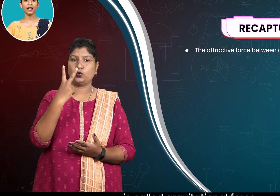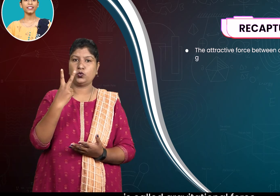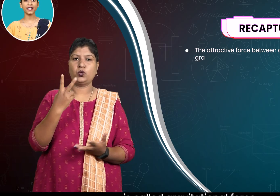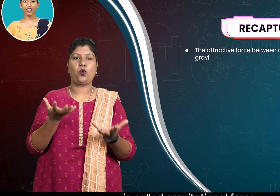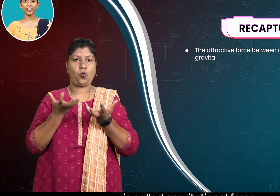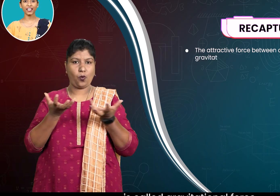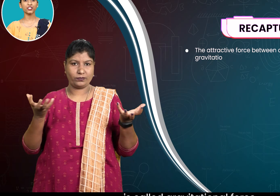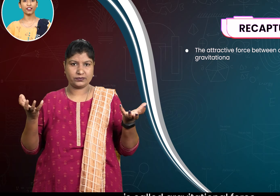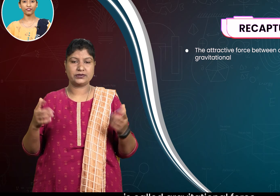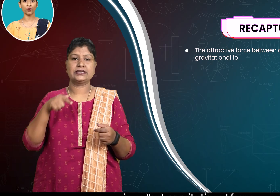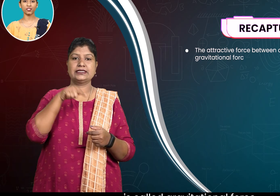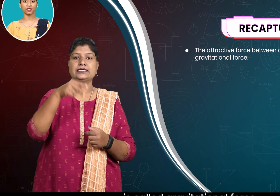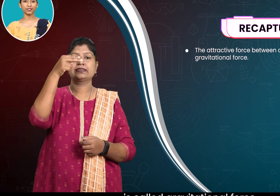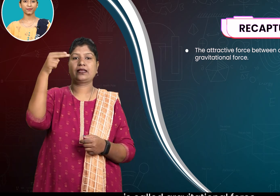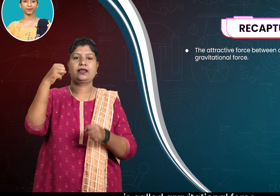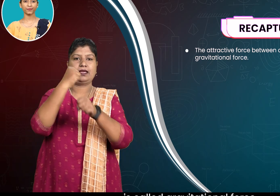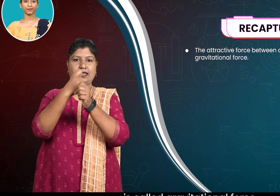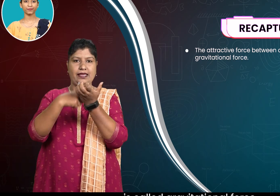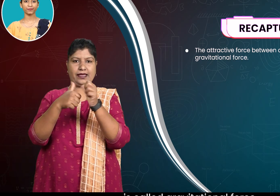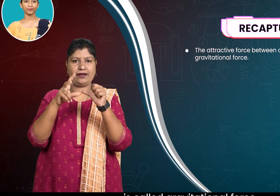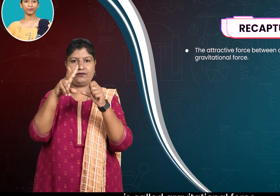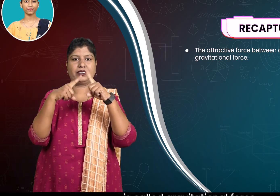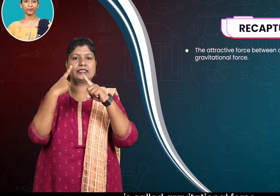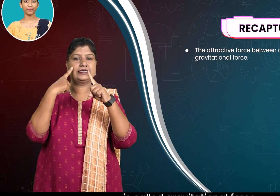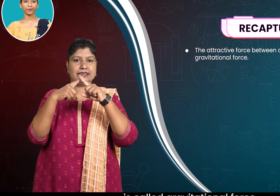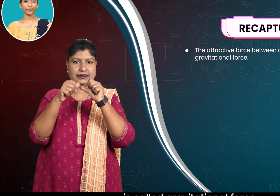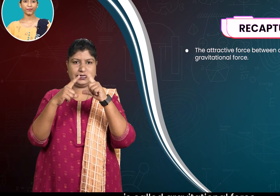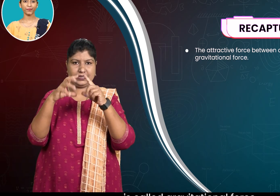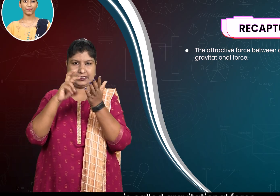called gravitational force.